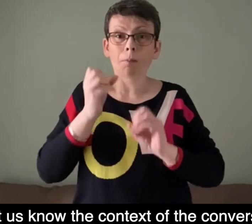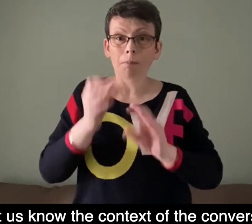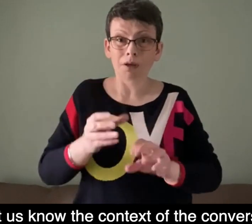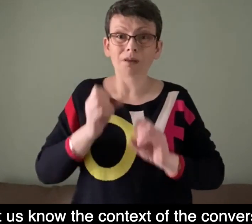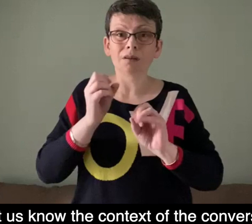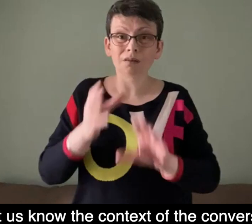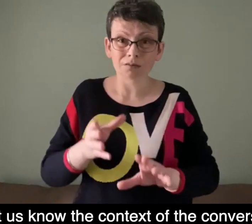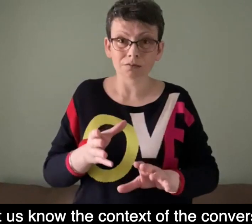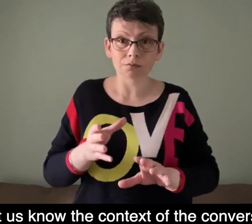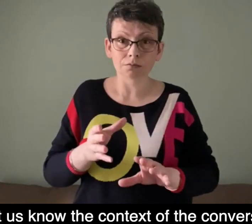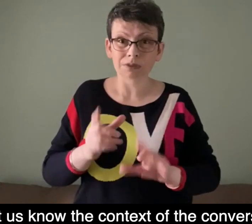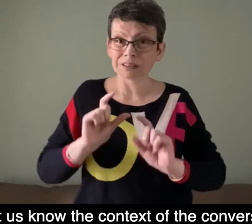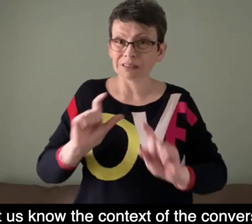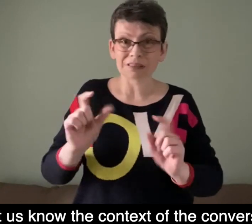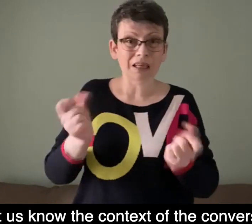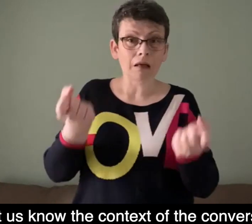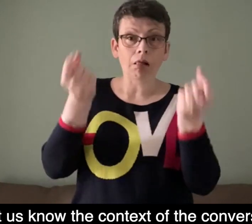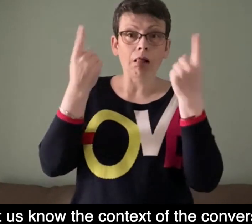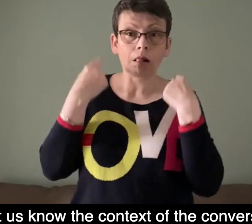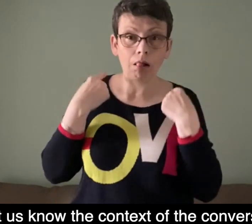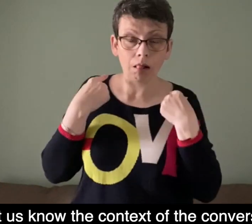using different words or gestures.